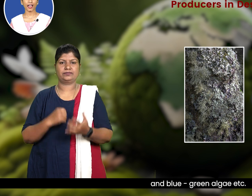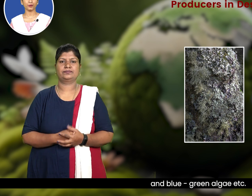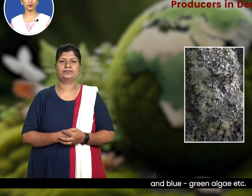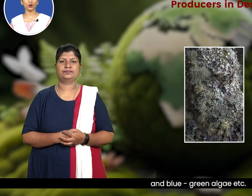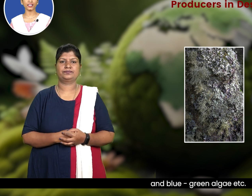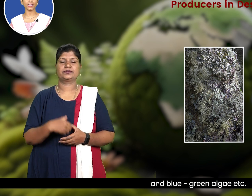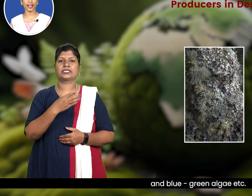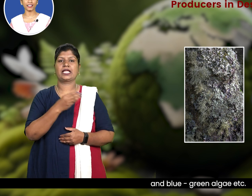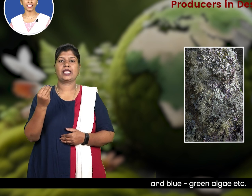and blue-green algae,